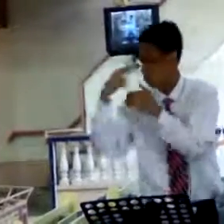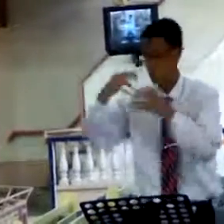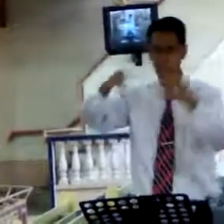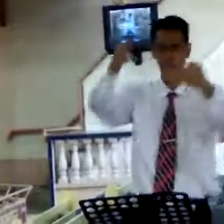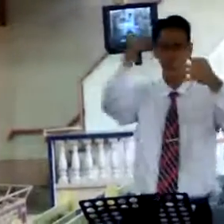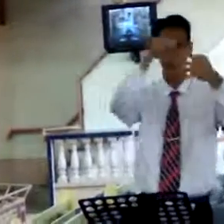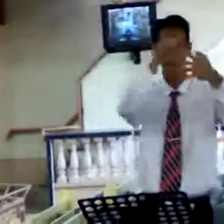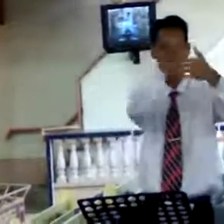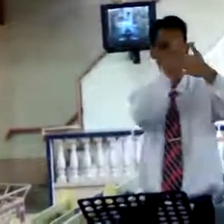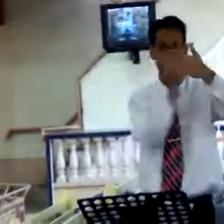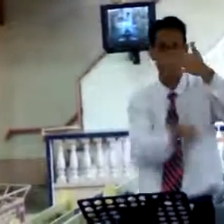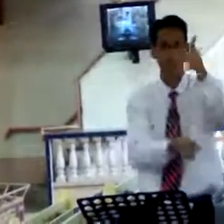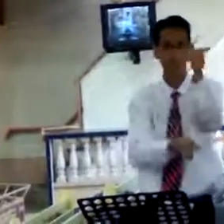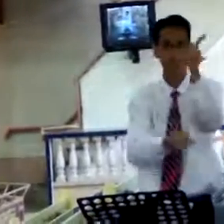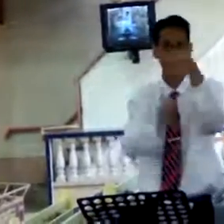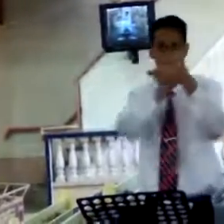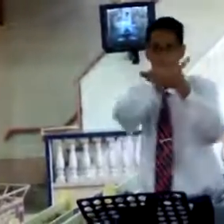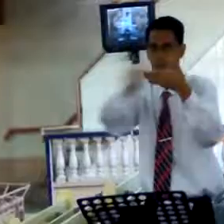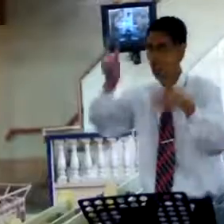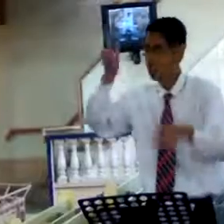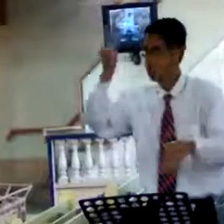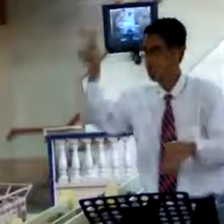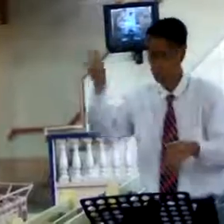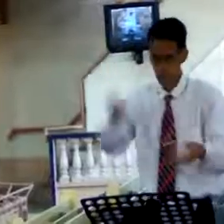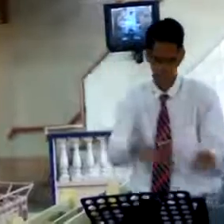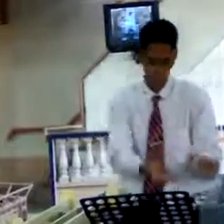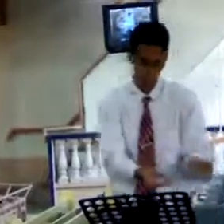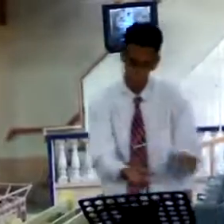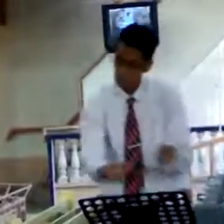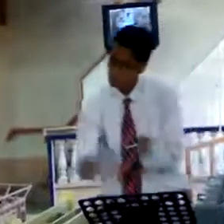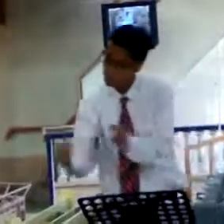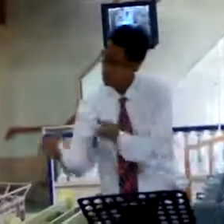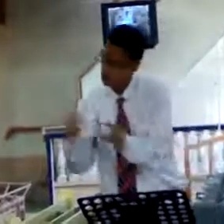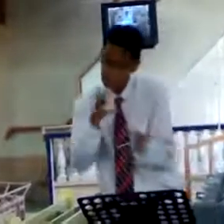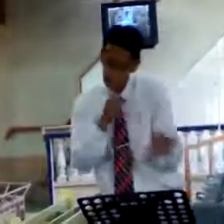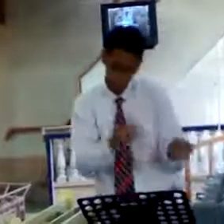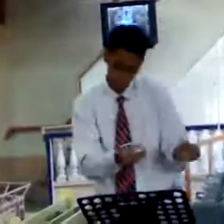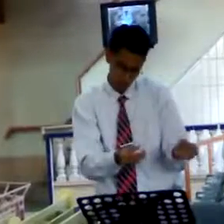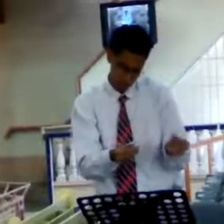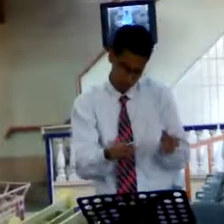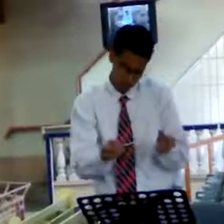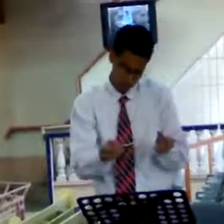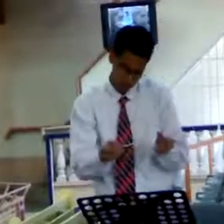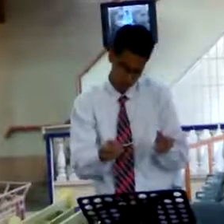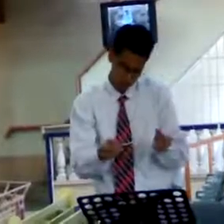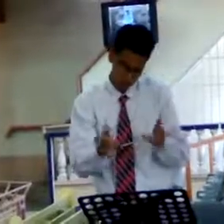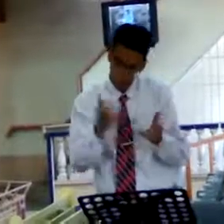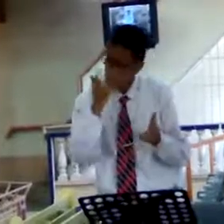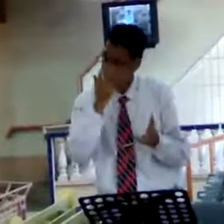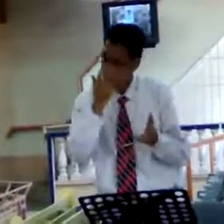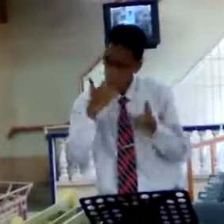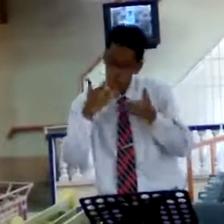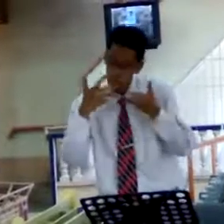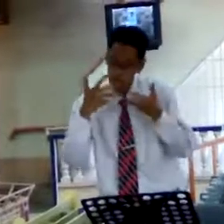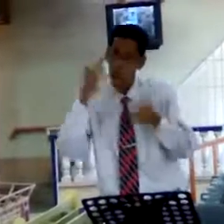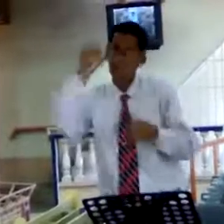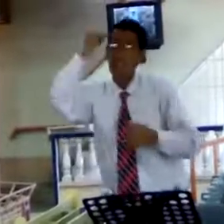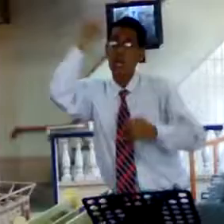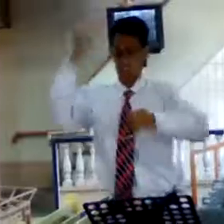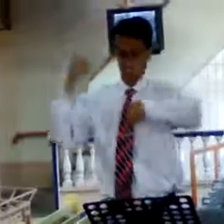represent and represent, represent yung